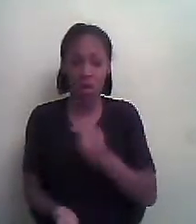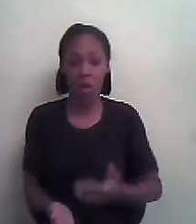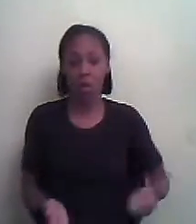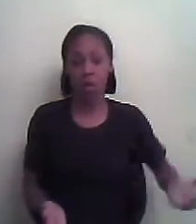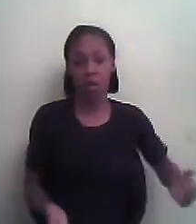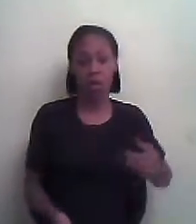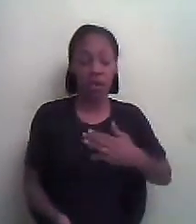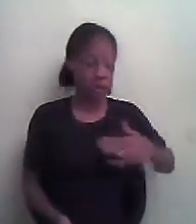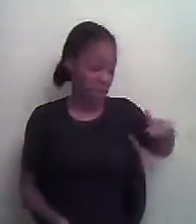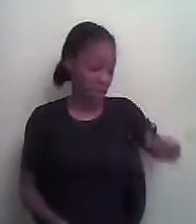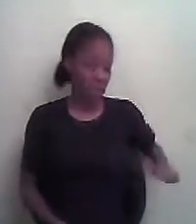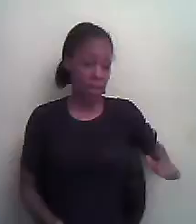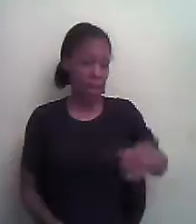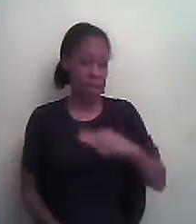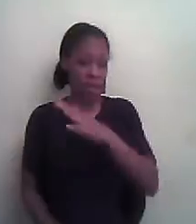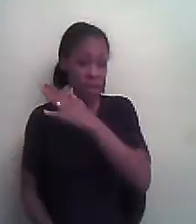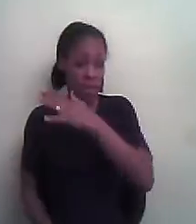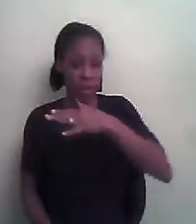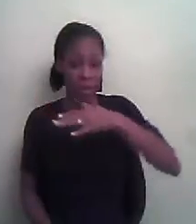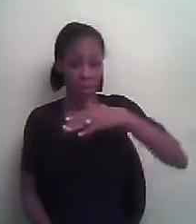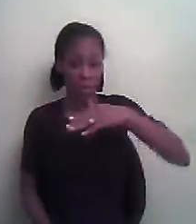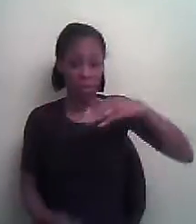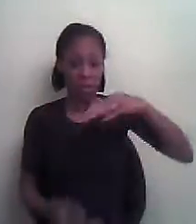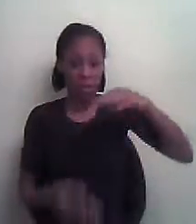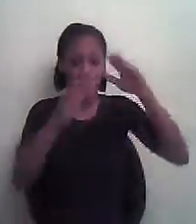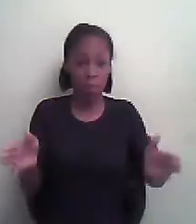farmhouse on the outskirts of Sheffield.